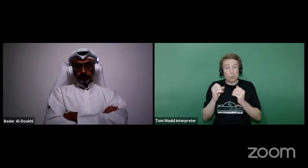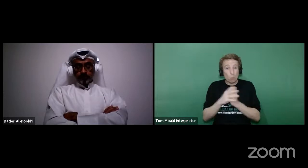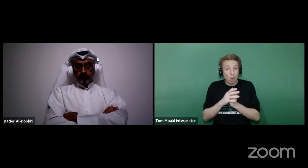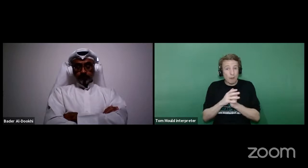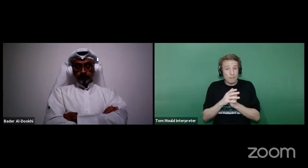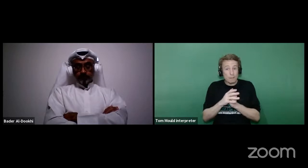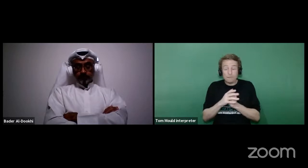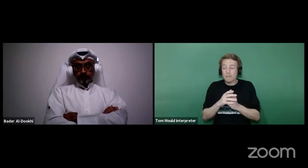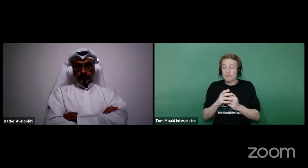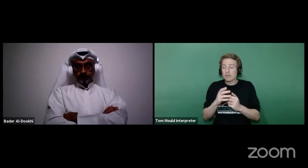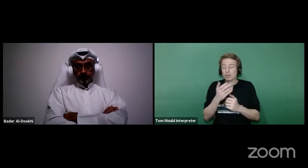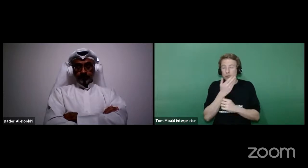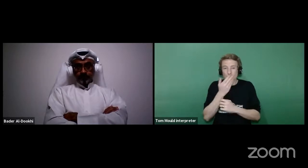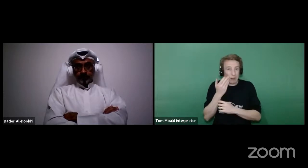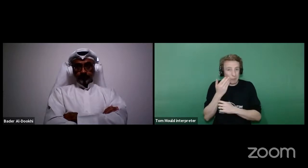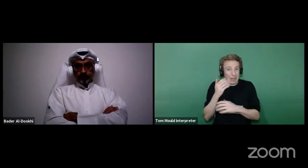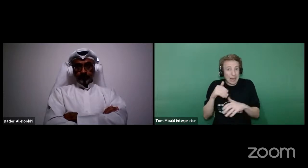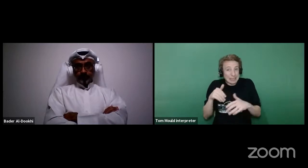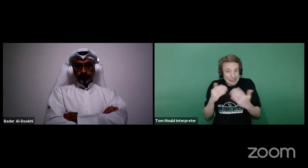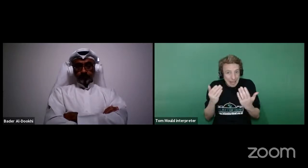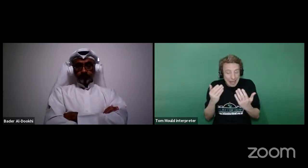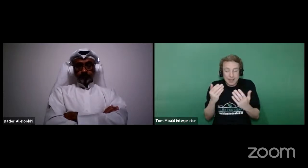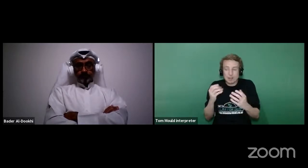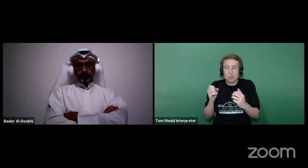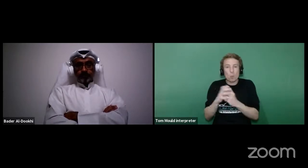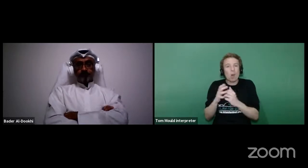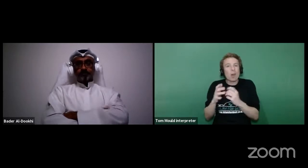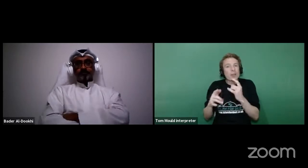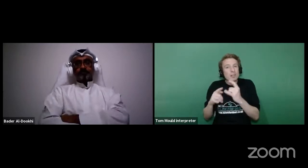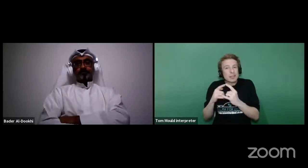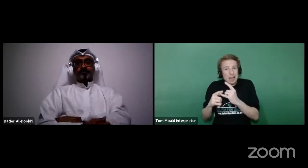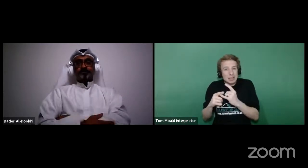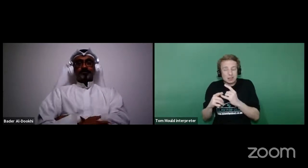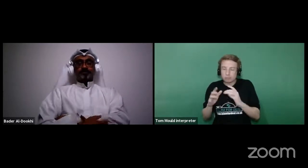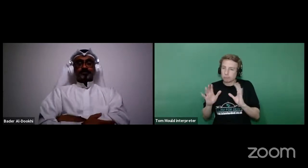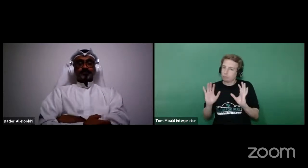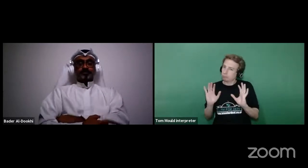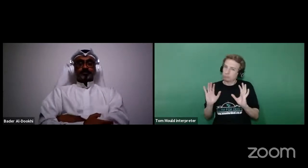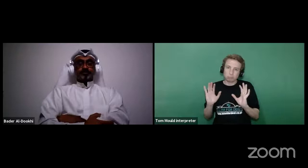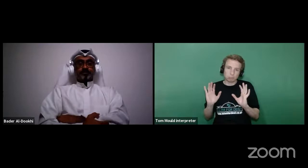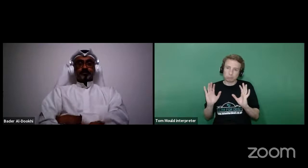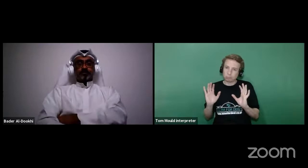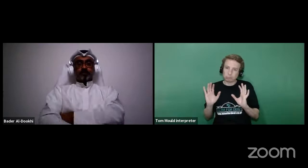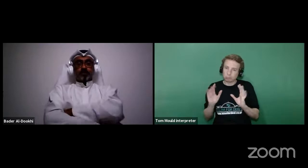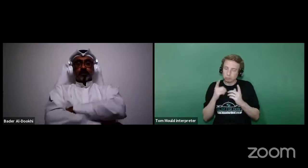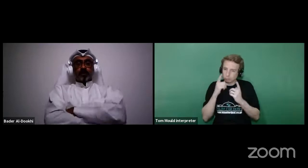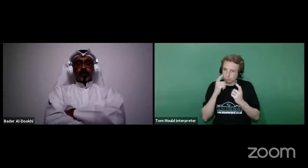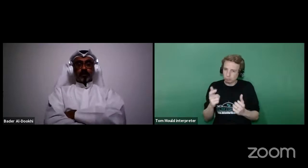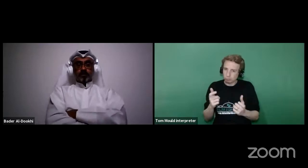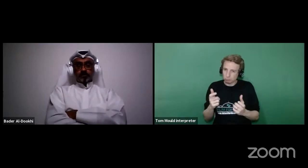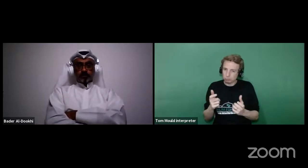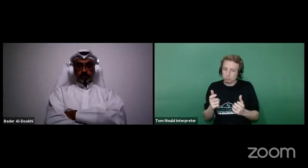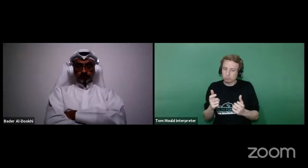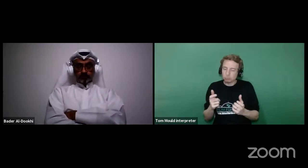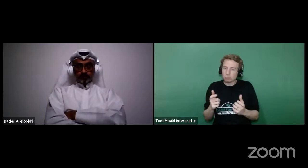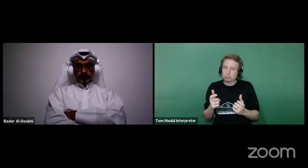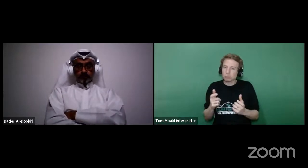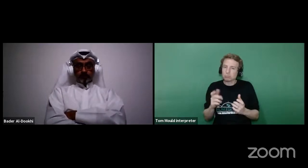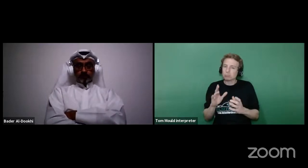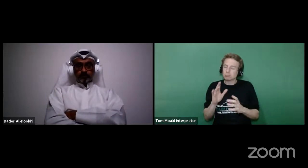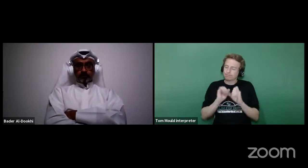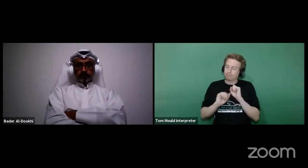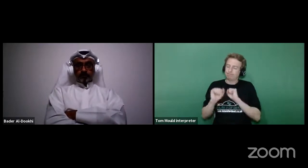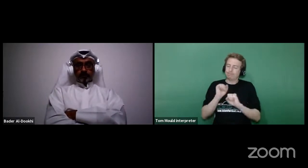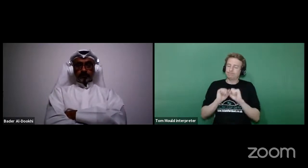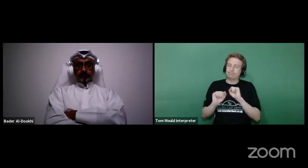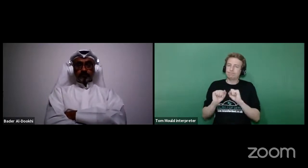of Ramadan, this is something that the individual is cautious about and stays away from, because